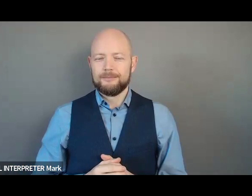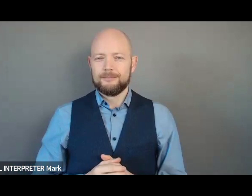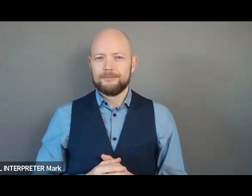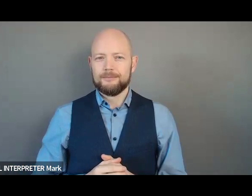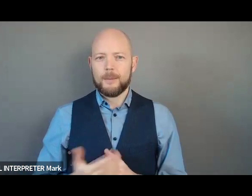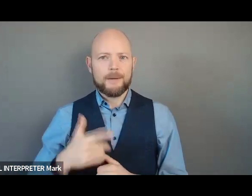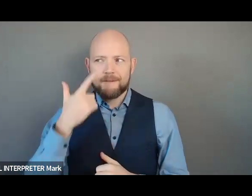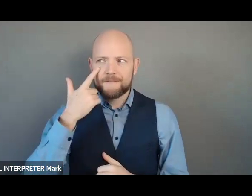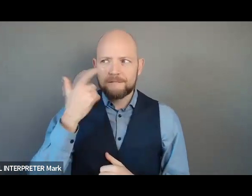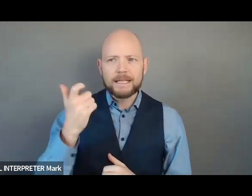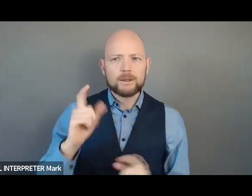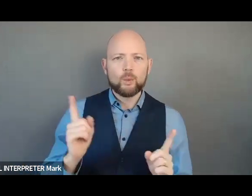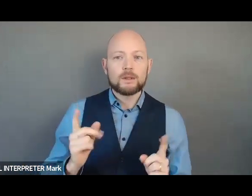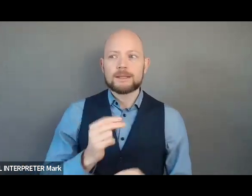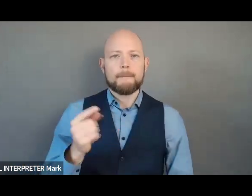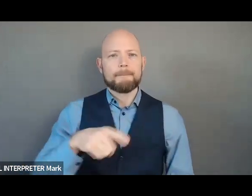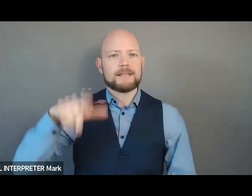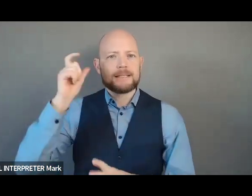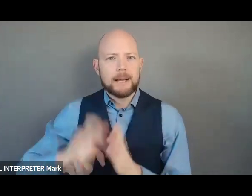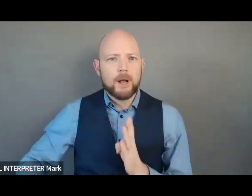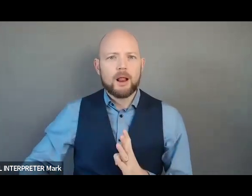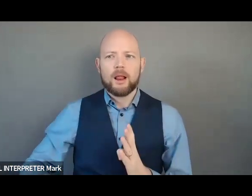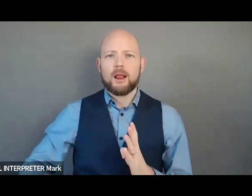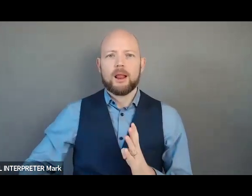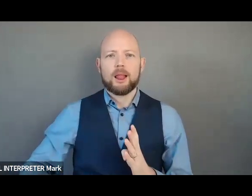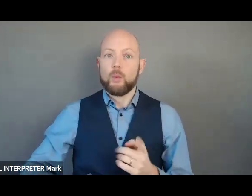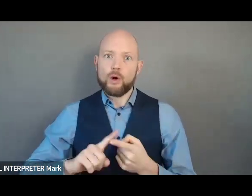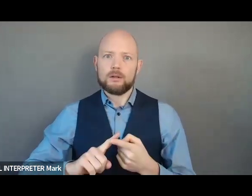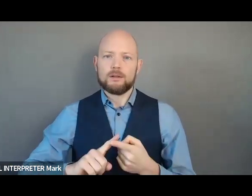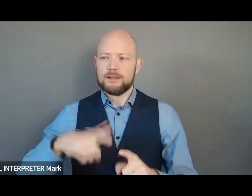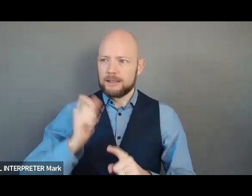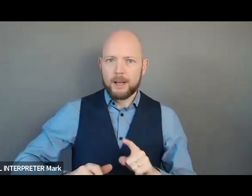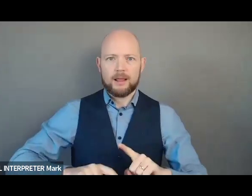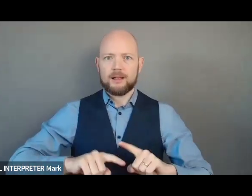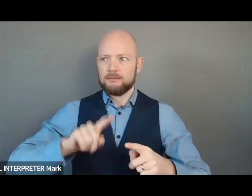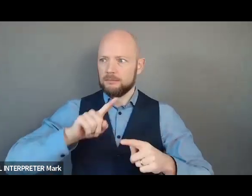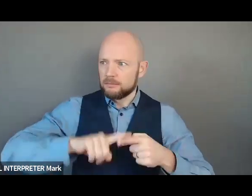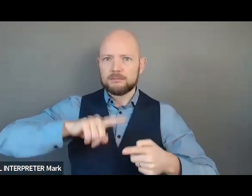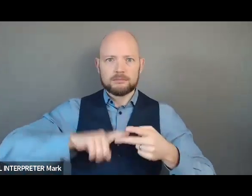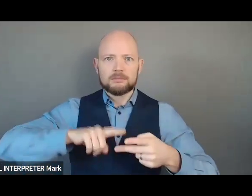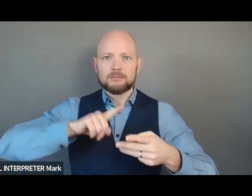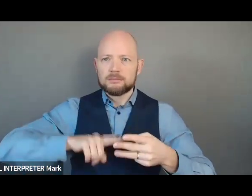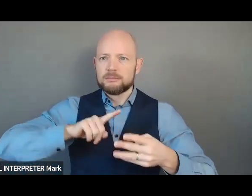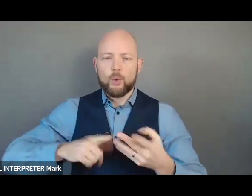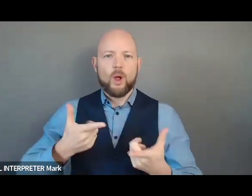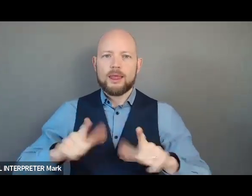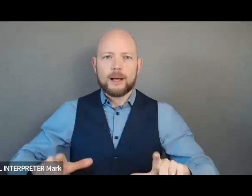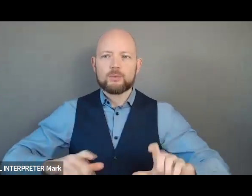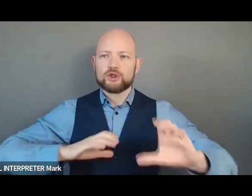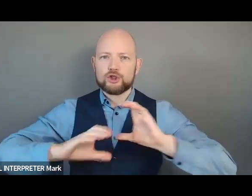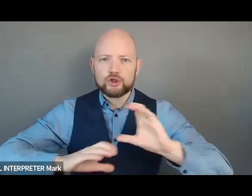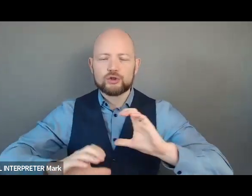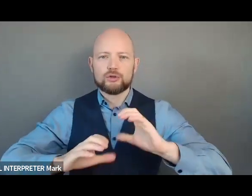had severe disabilities, those who had multiple disabilities and speech or language communication